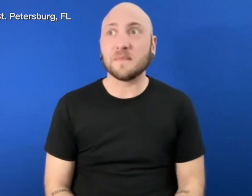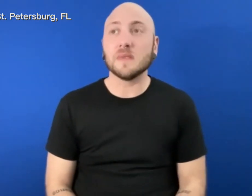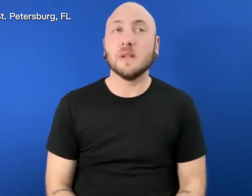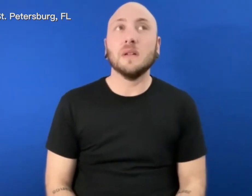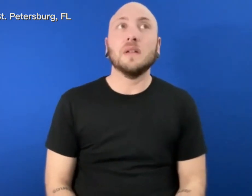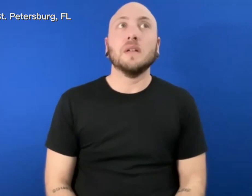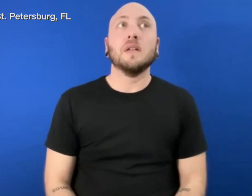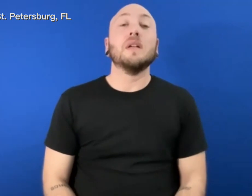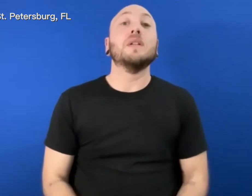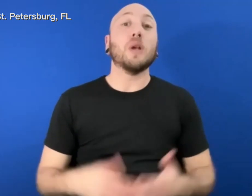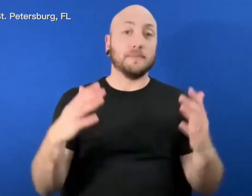turned 18,